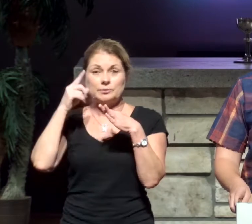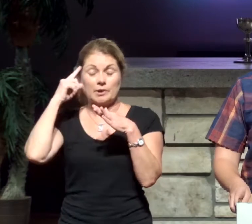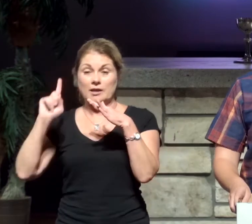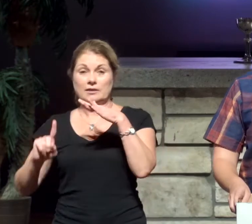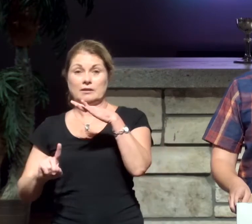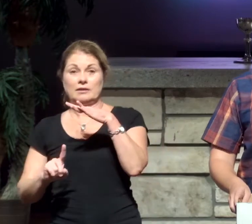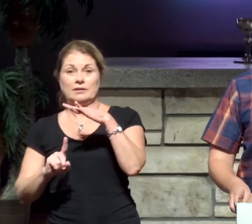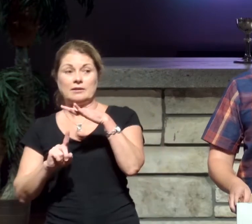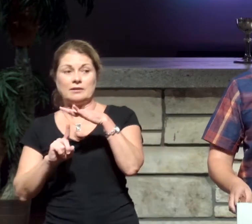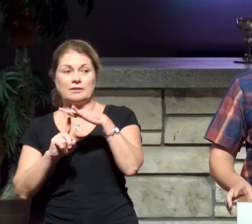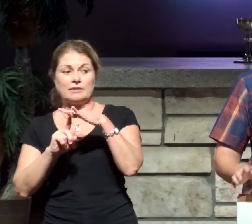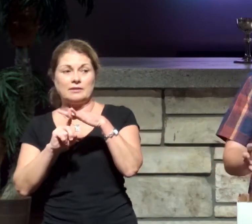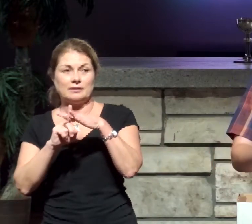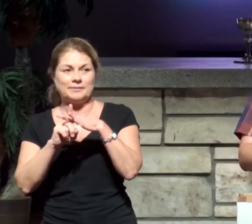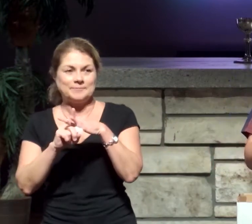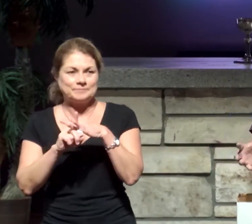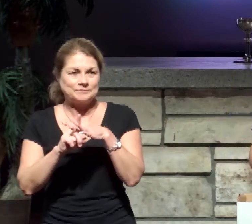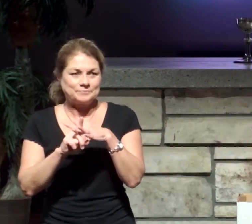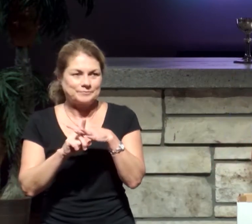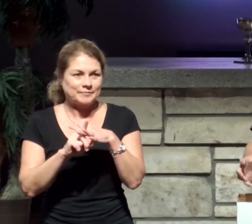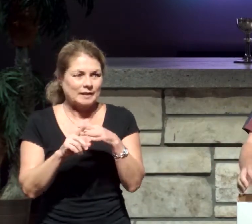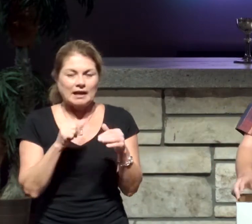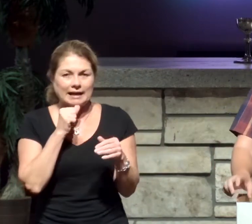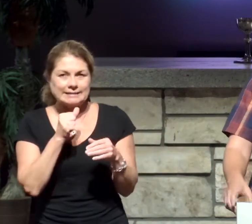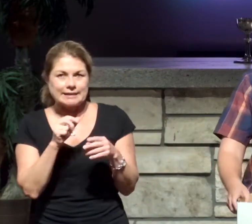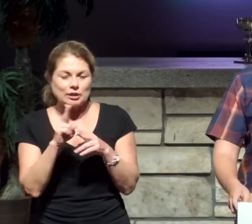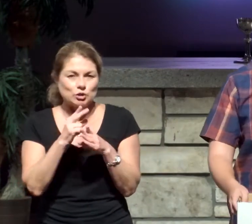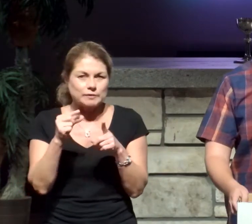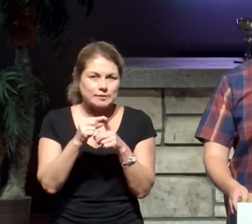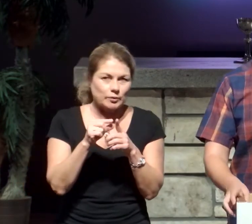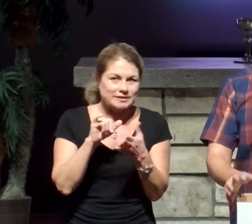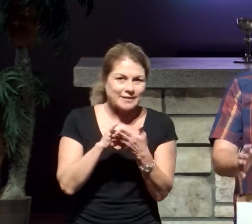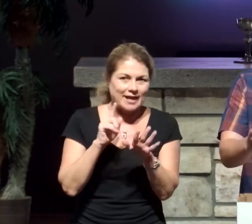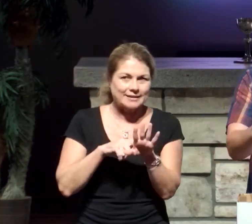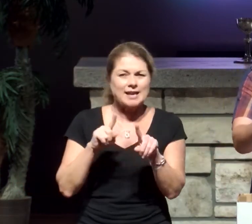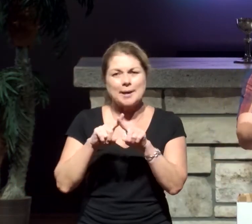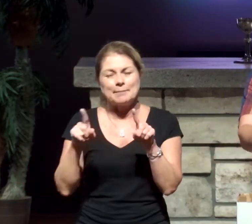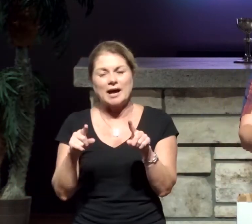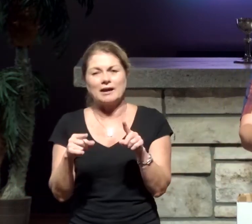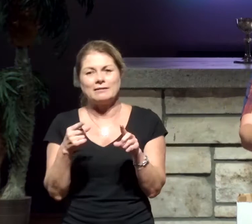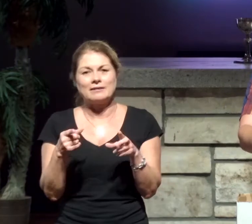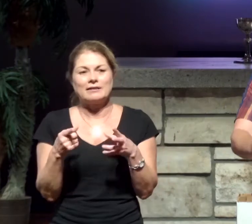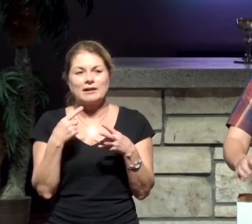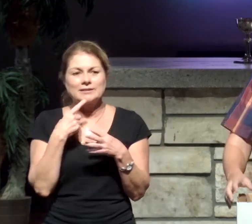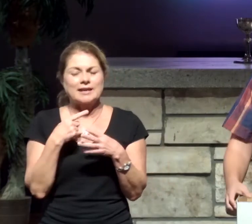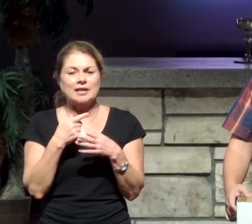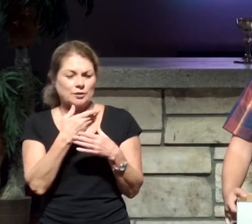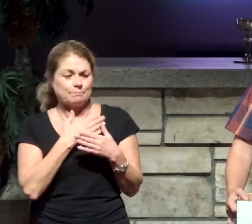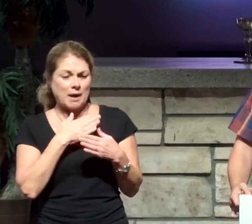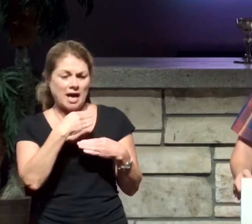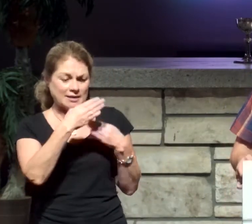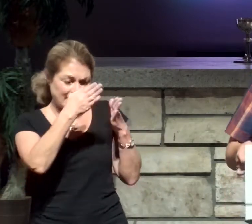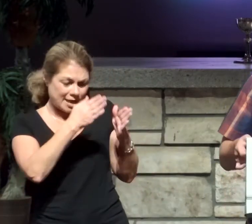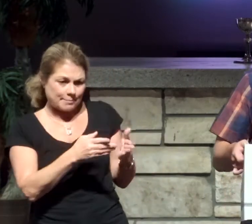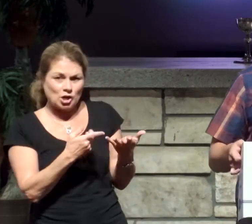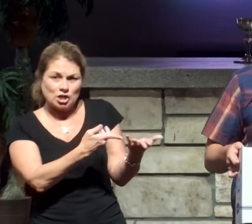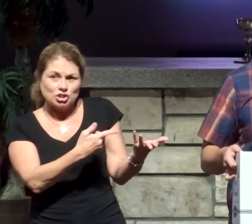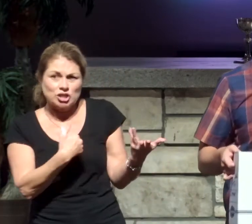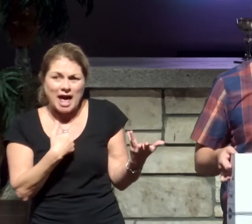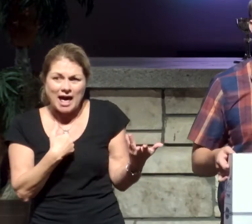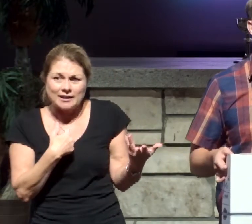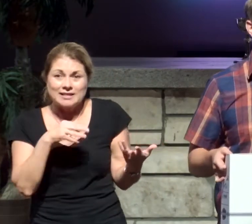And I didn't put it in these words back then, but I'm going to put it in the terminology that we're using today. Here was my neighbor, and she had